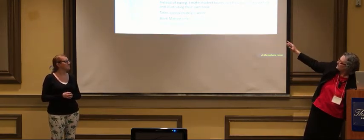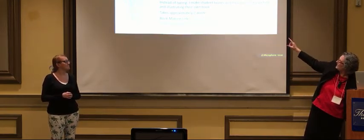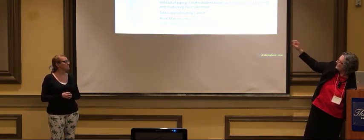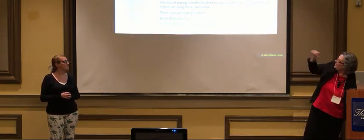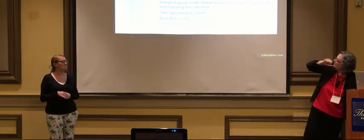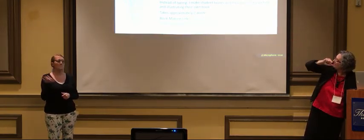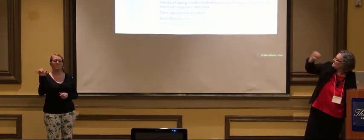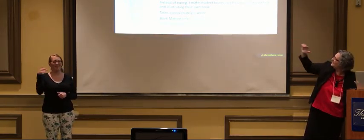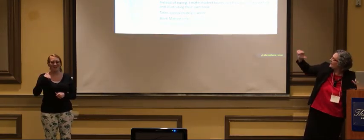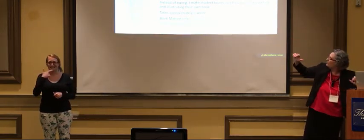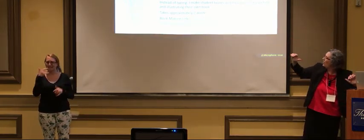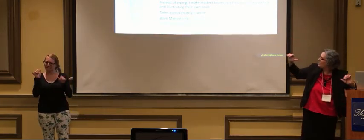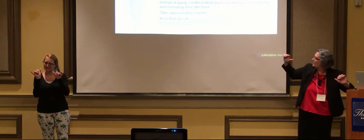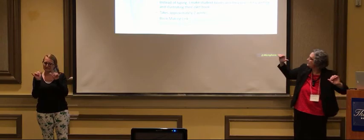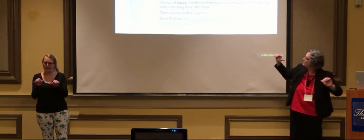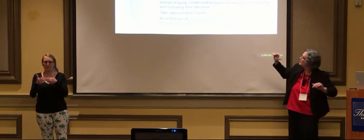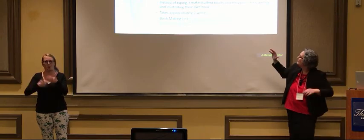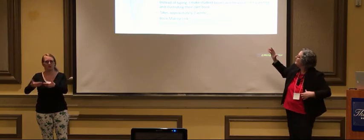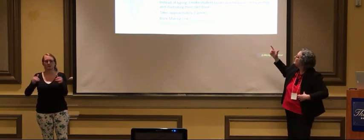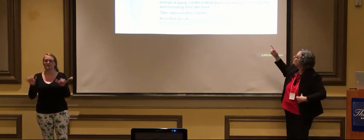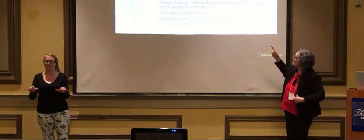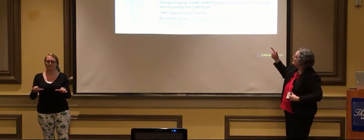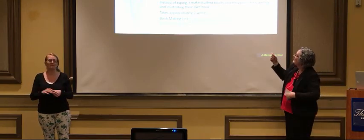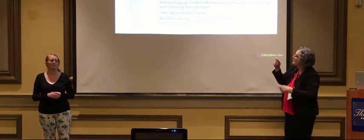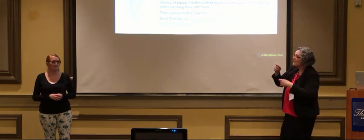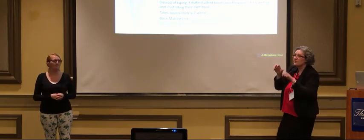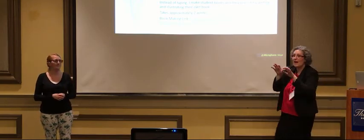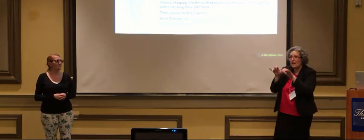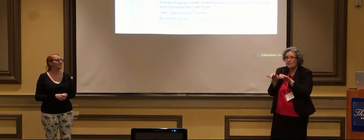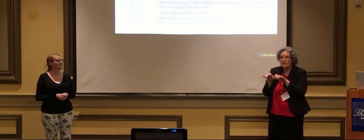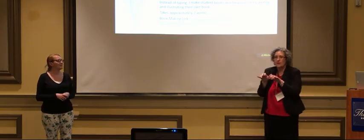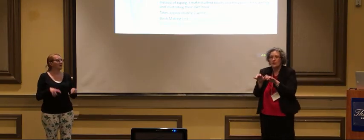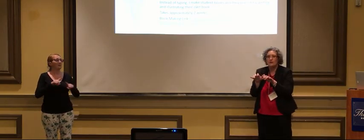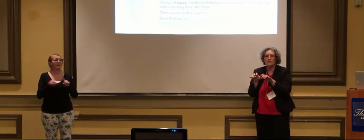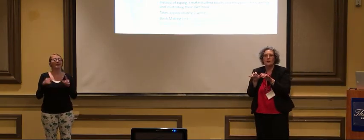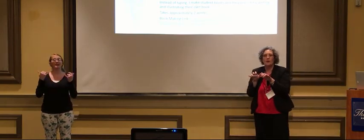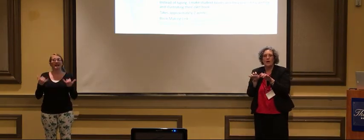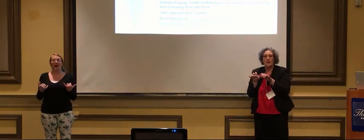And like I said, it's the same process. But